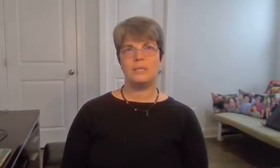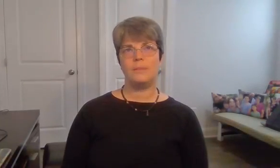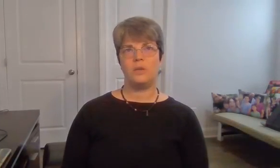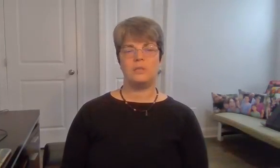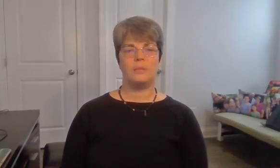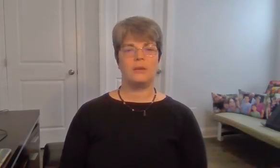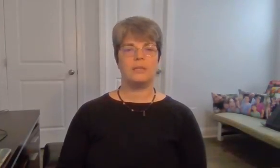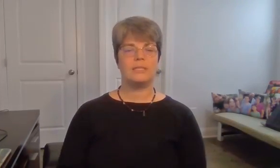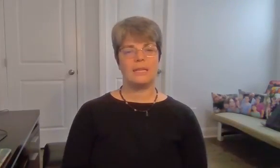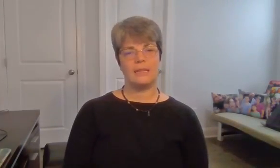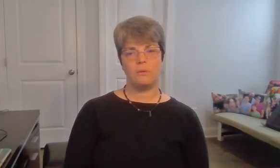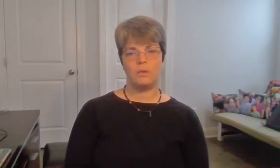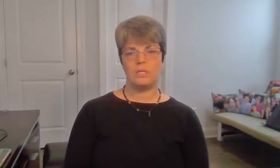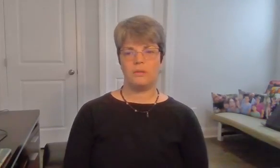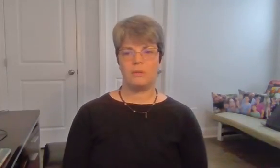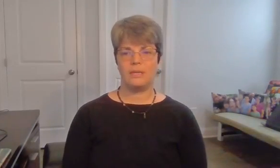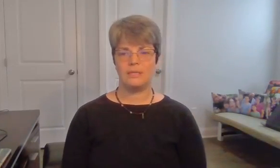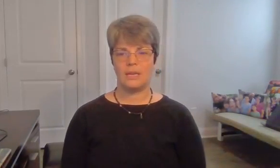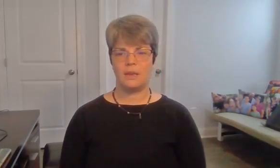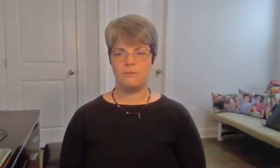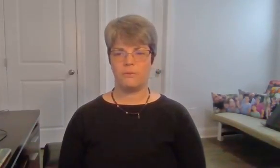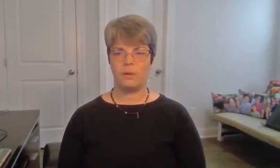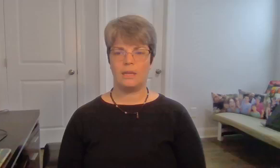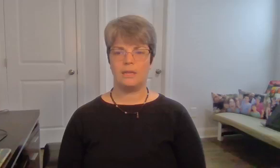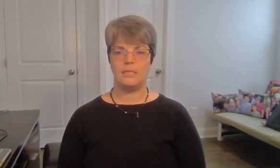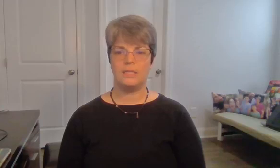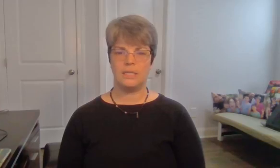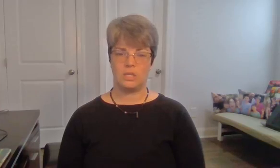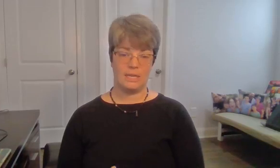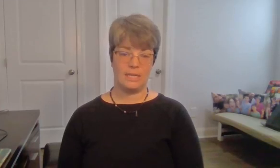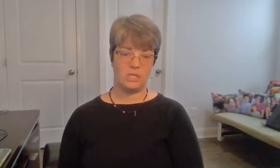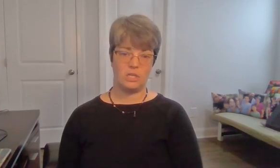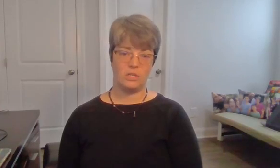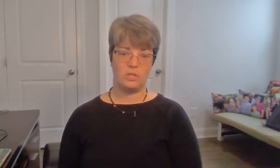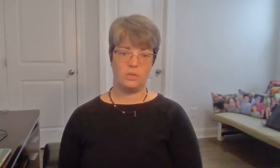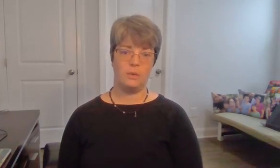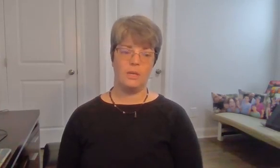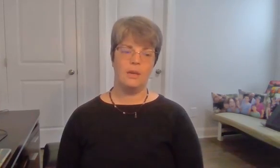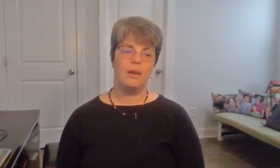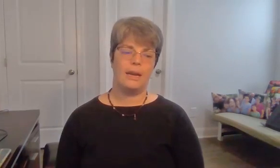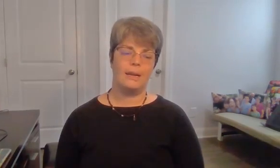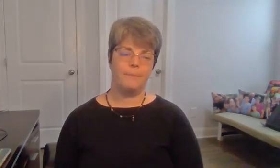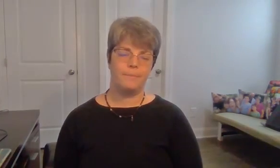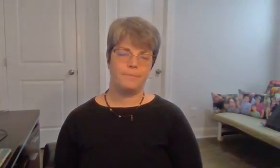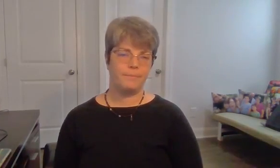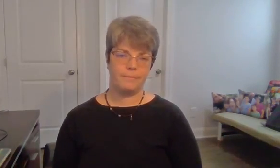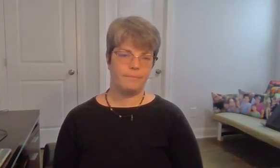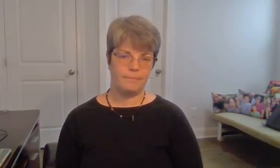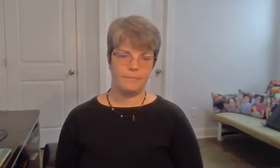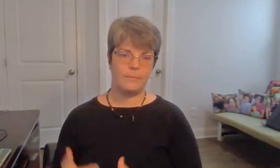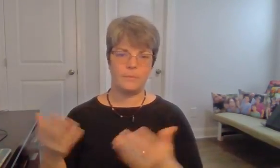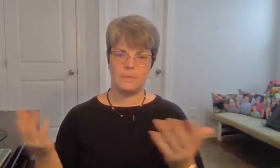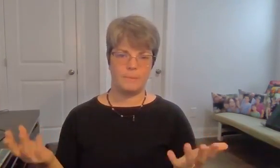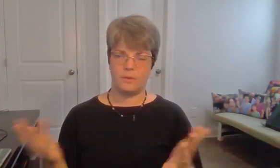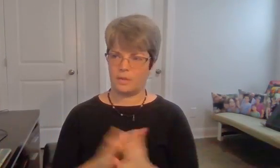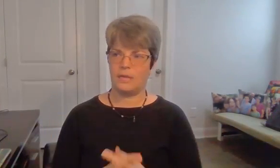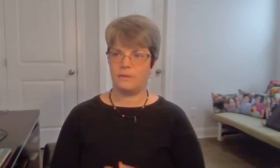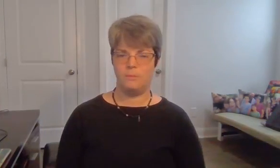somebody use American Sign Language either instead of or in addition to um, some other kind of